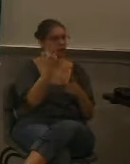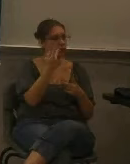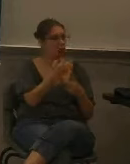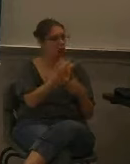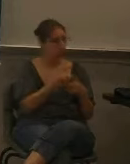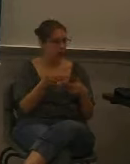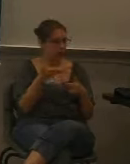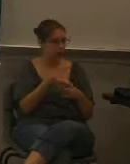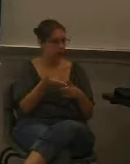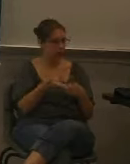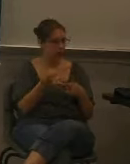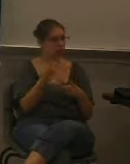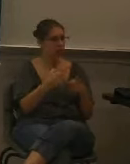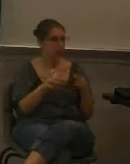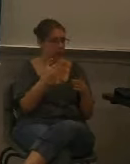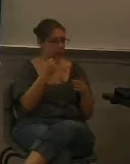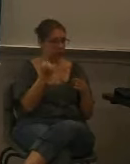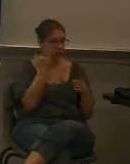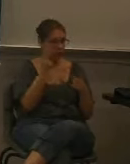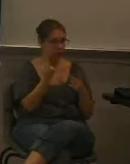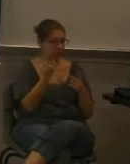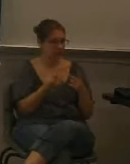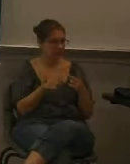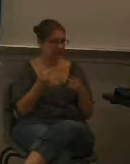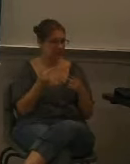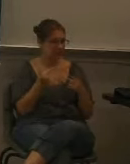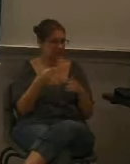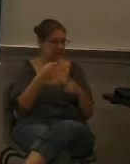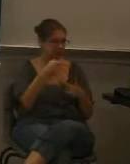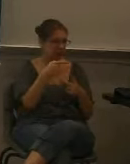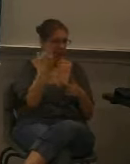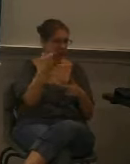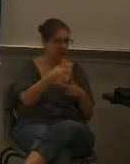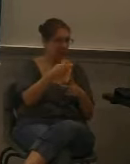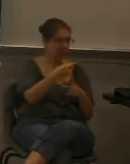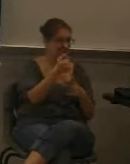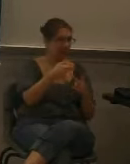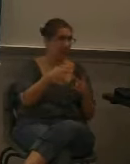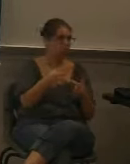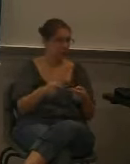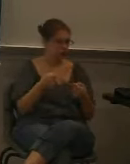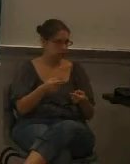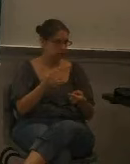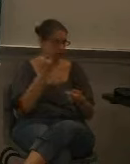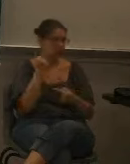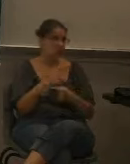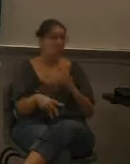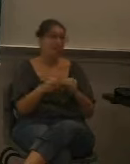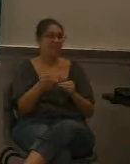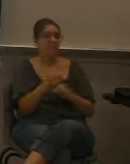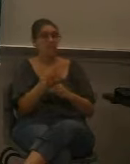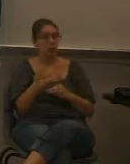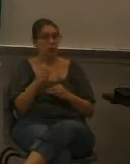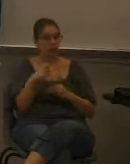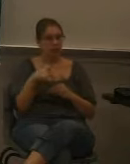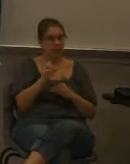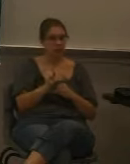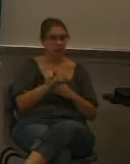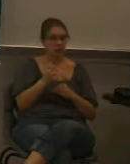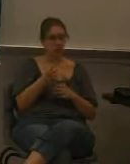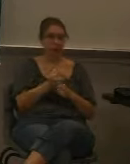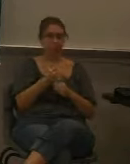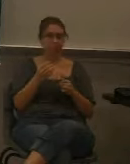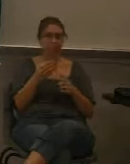more difficult for them. So that's an example where you have a very simple system. If you add just a few species in, you kind of get a more efficient use of